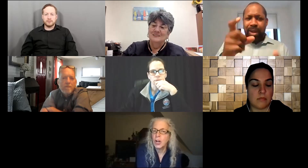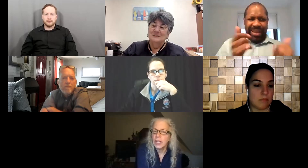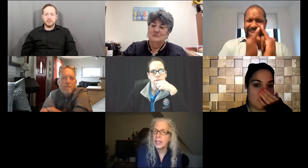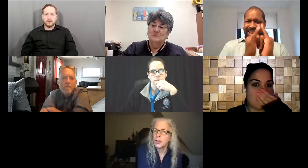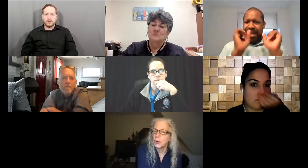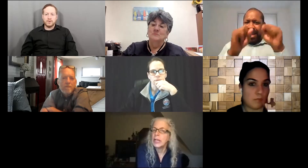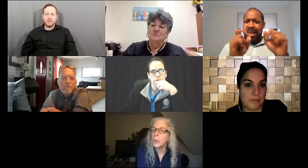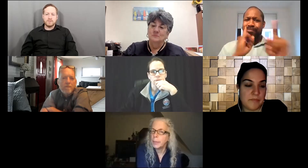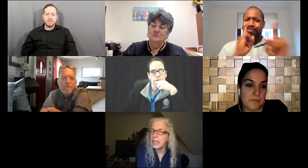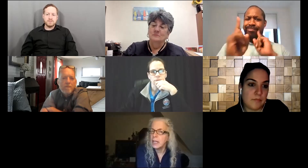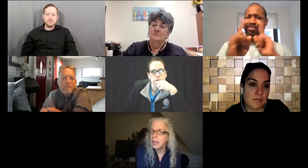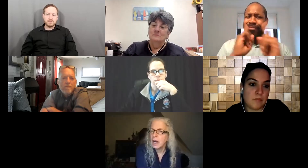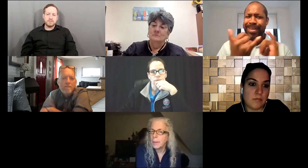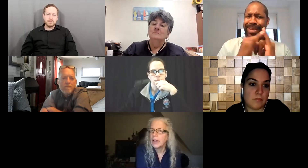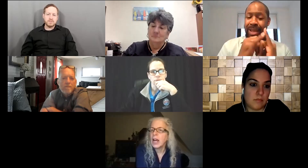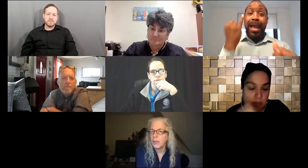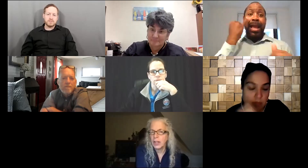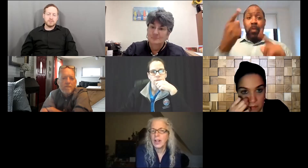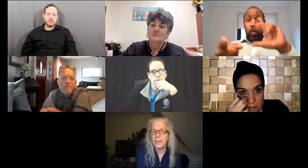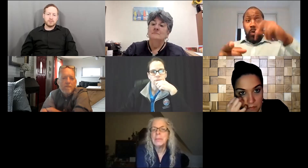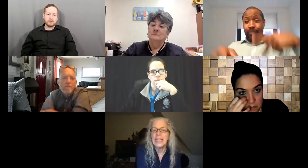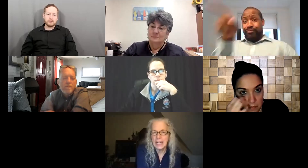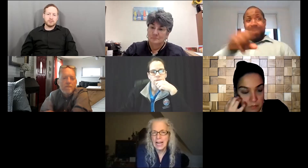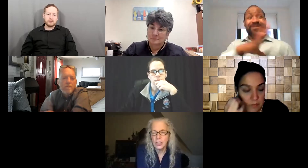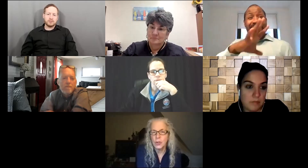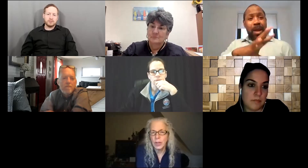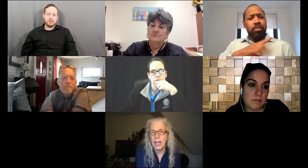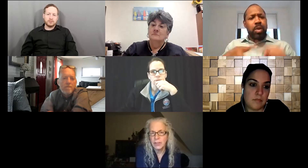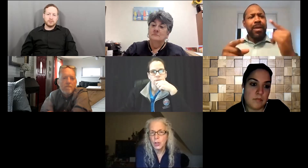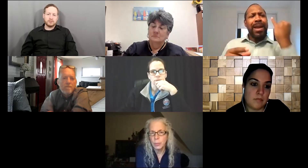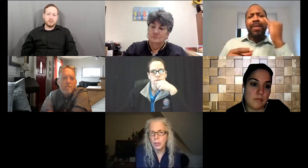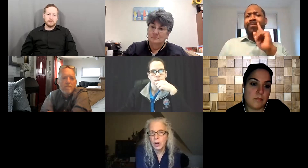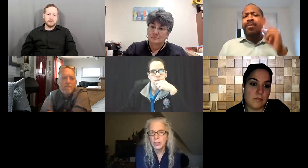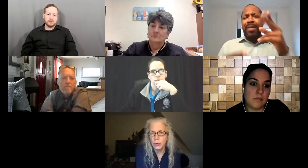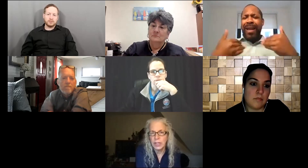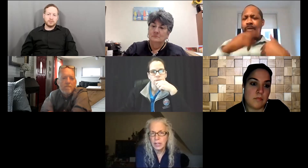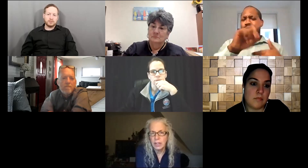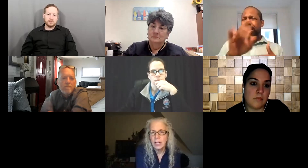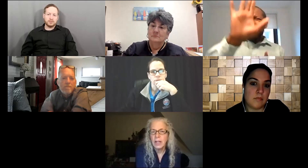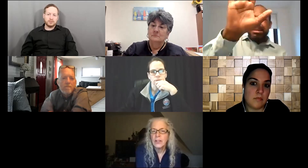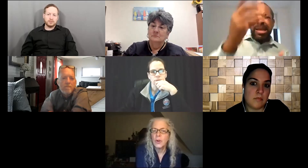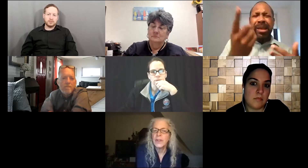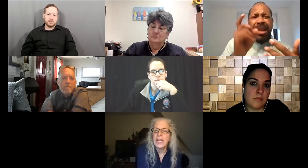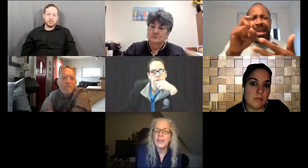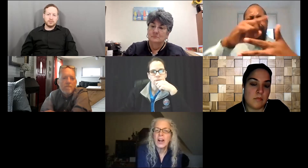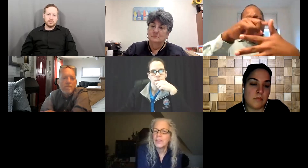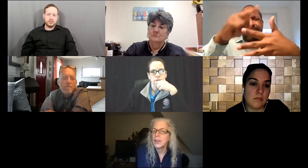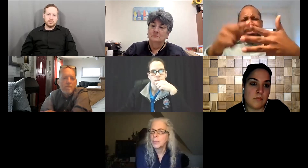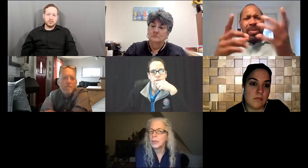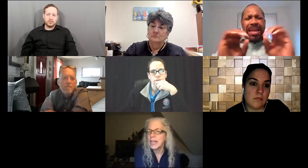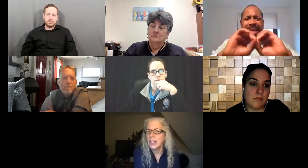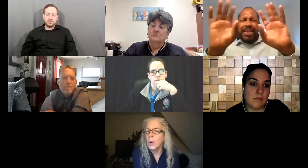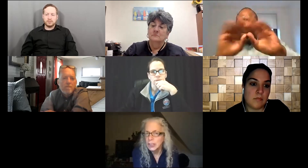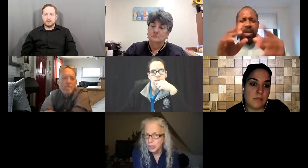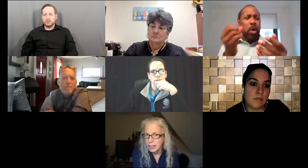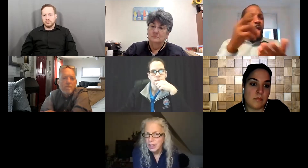he's talking to Linkwabee about how they could have immediate access to a live interpreter on screen. Mhm. So if a deaf and hard of hearing